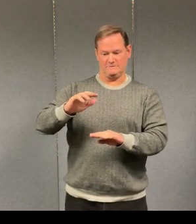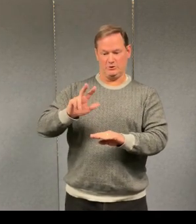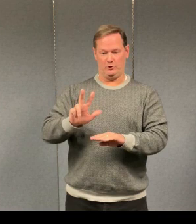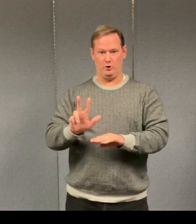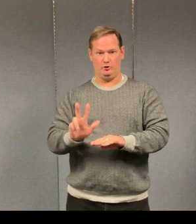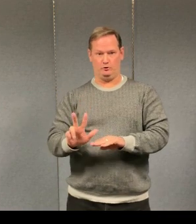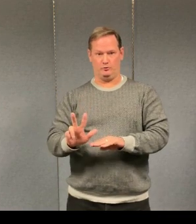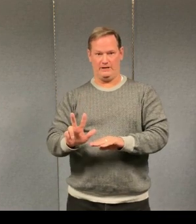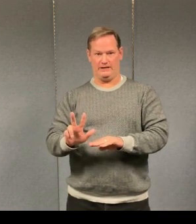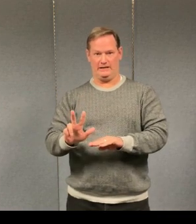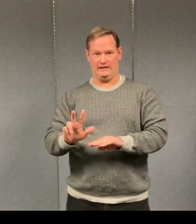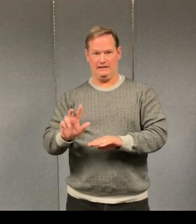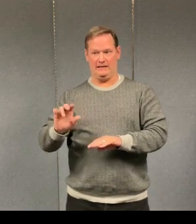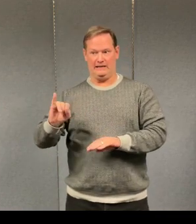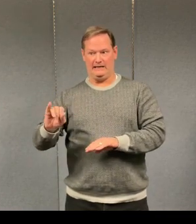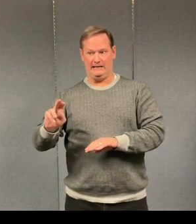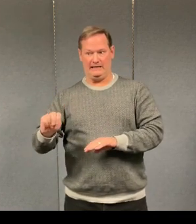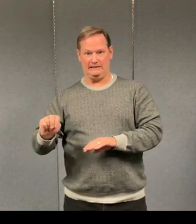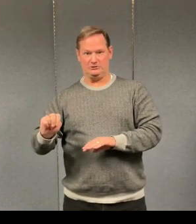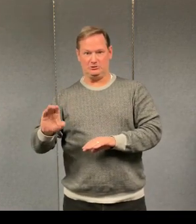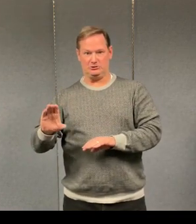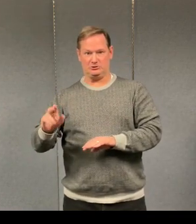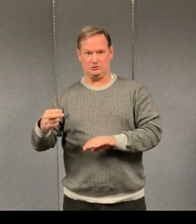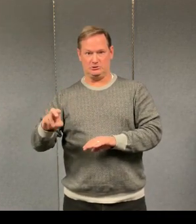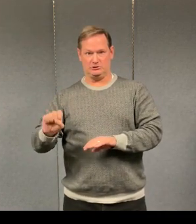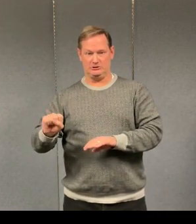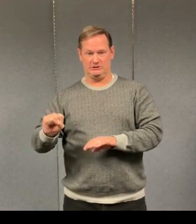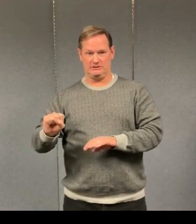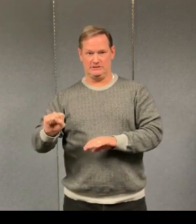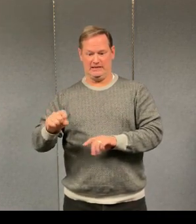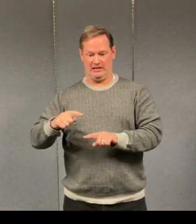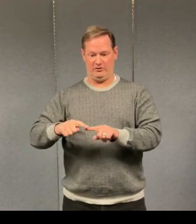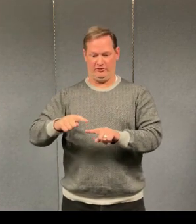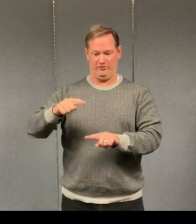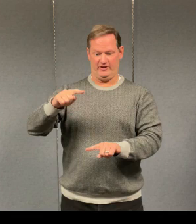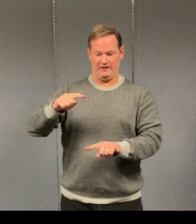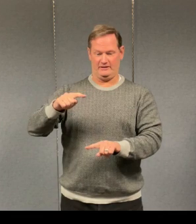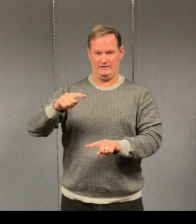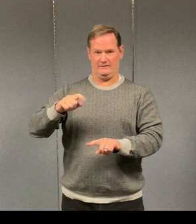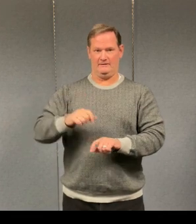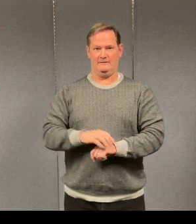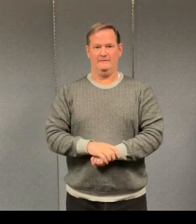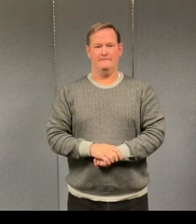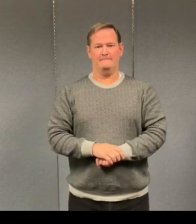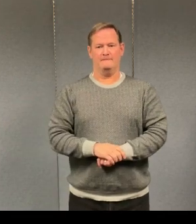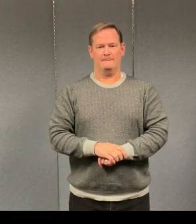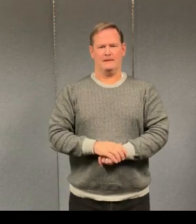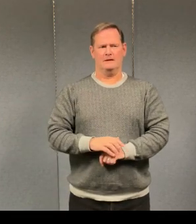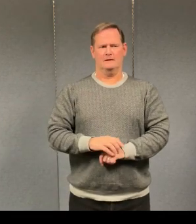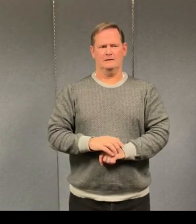thick. Now, what do we do when we have one measurement in inches and one